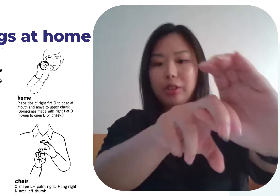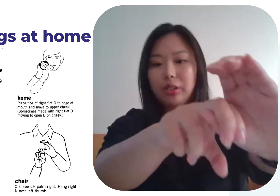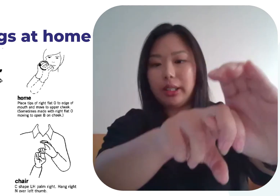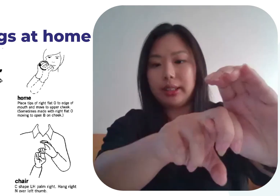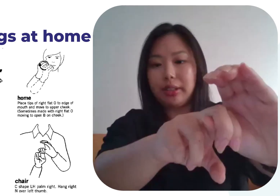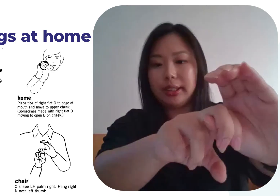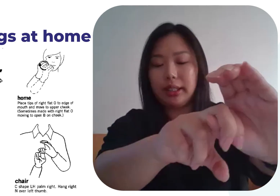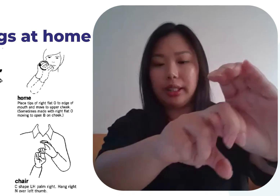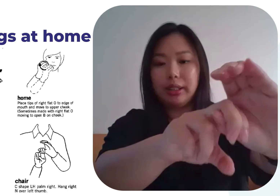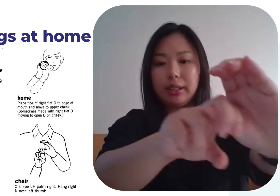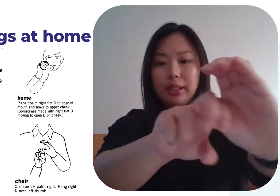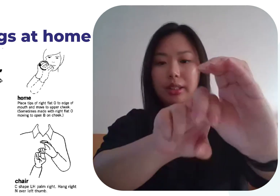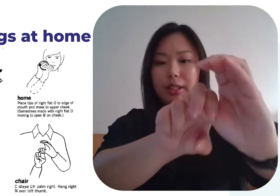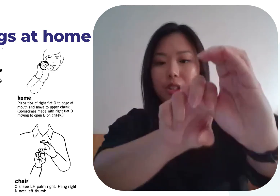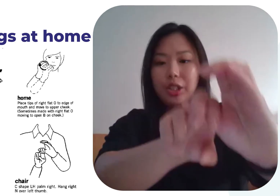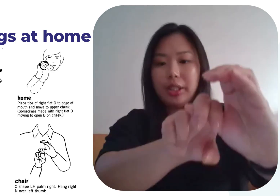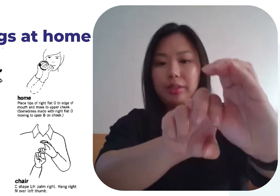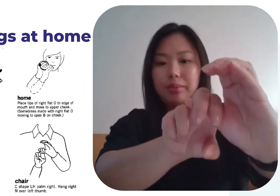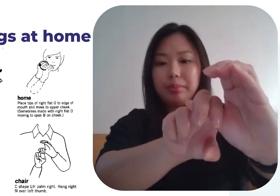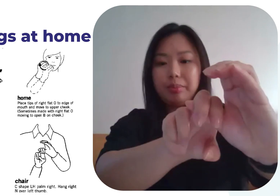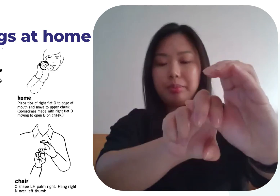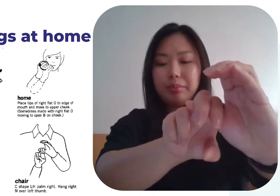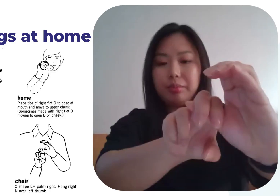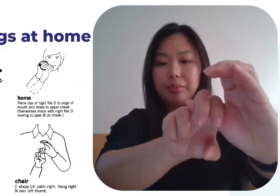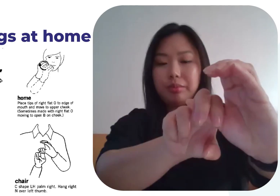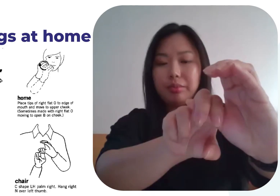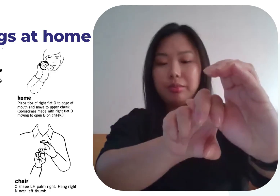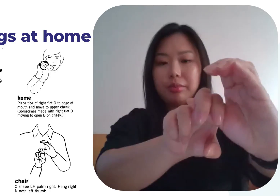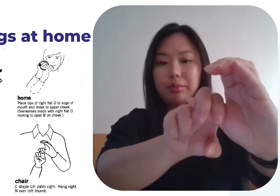and you have two legs that are sitting. Chair.